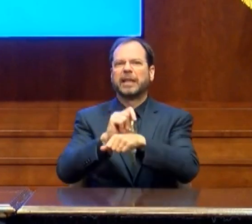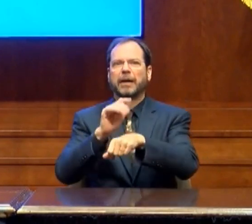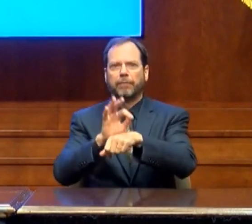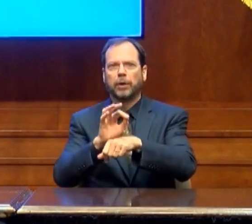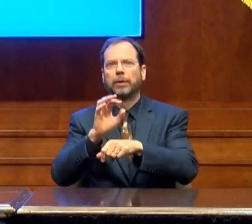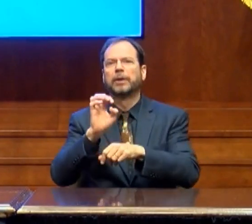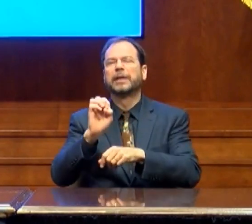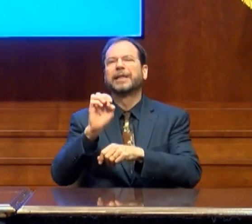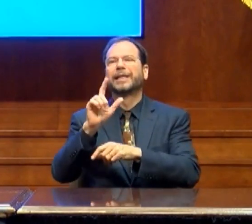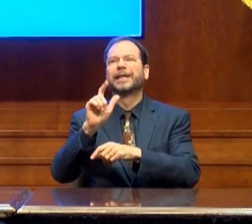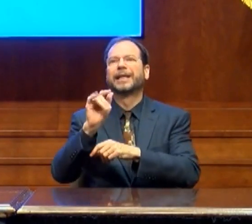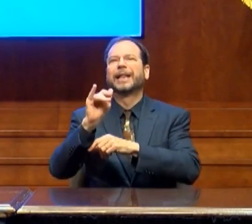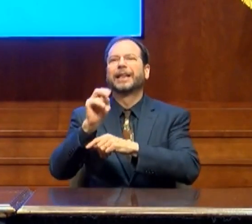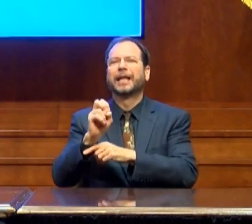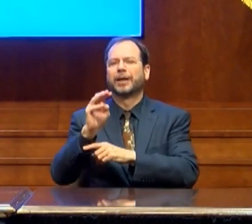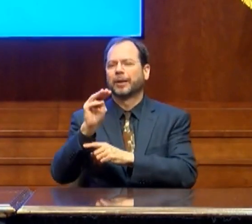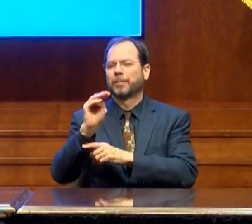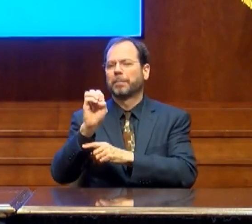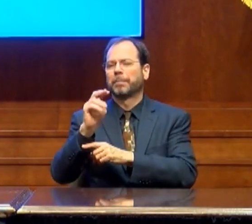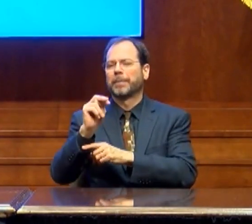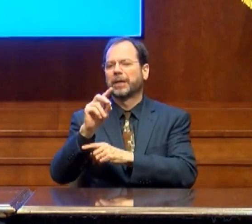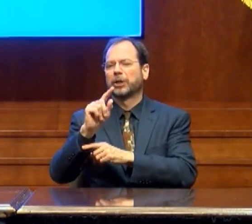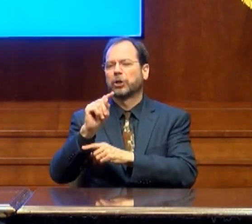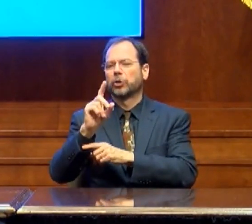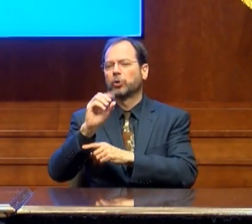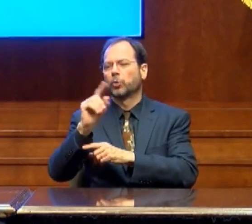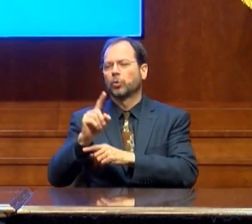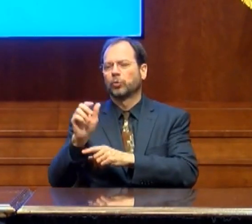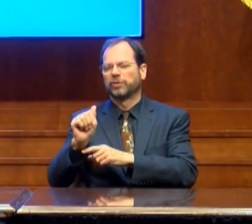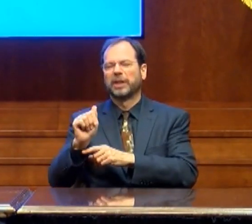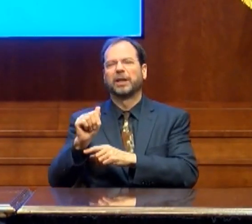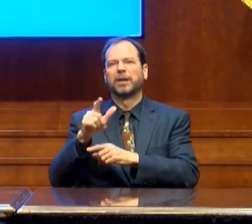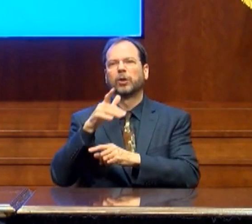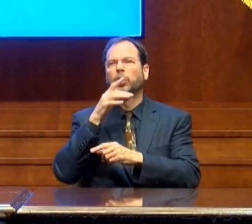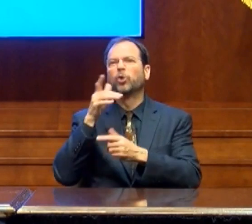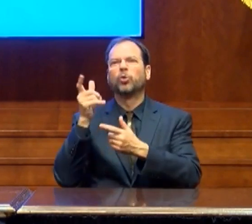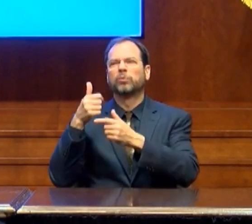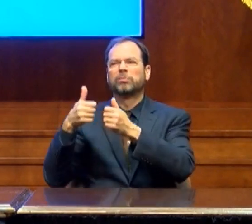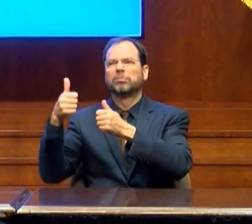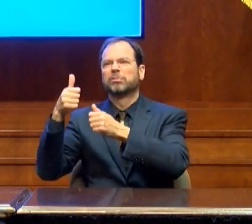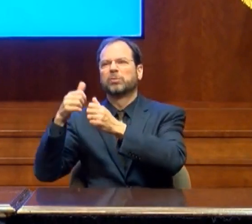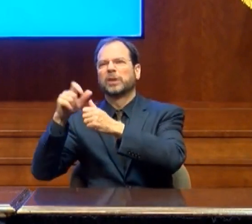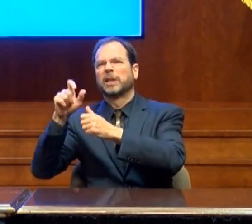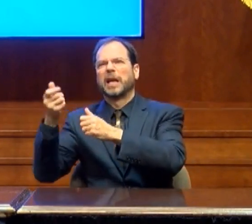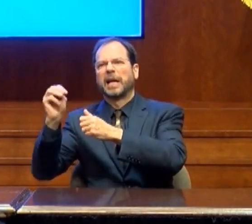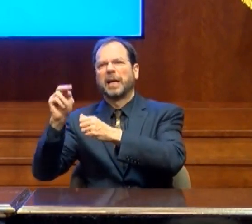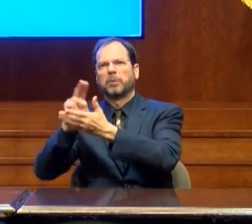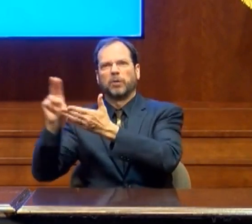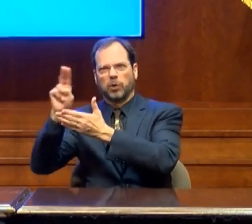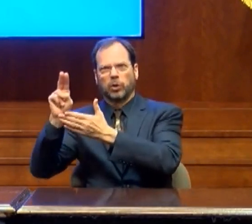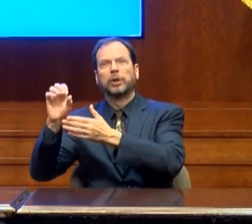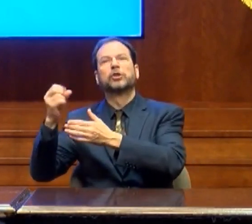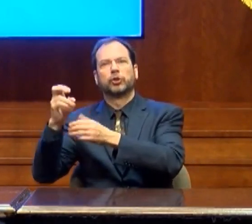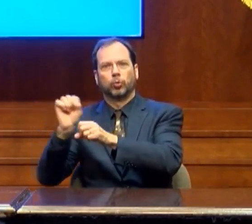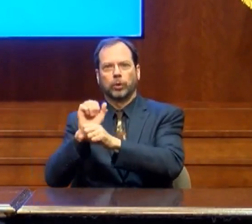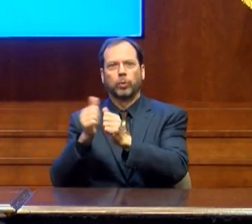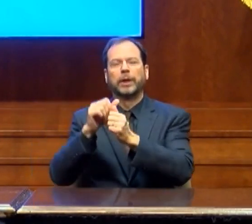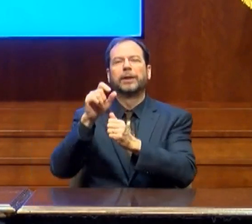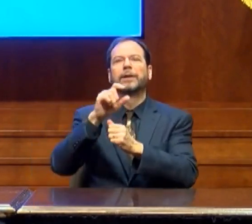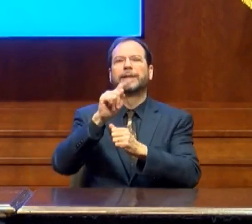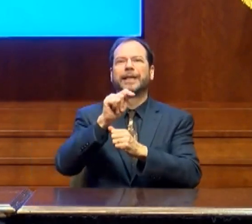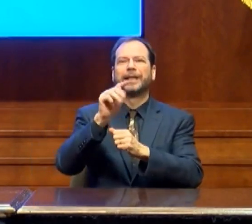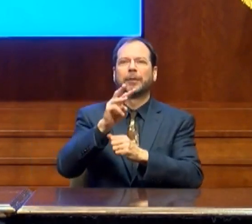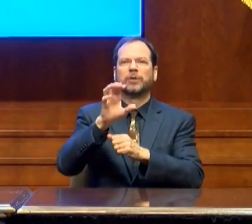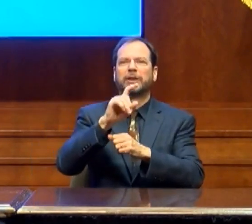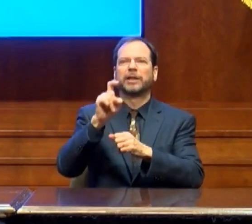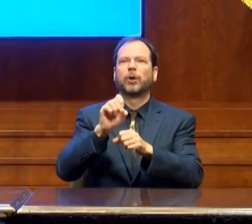by Elaine Mendoza. Elaine Mendoza is the chair of the Board of Regents for Texas A&M University. And she is working with the